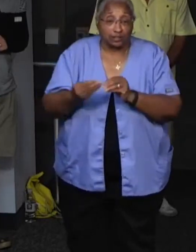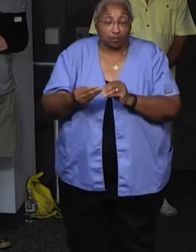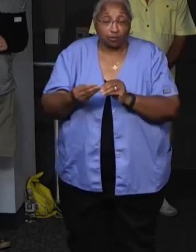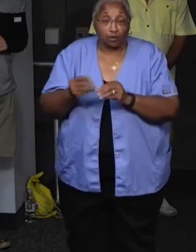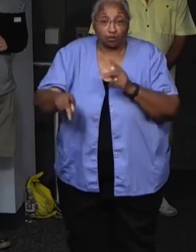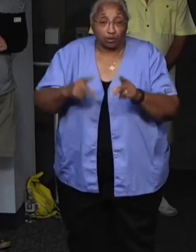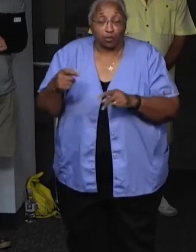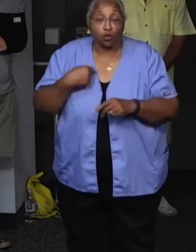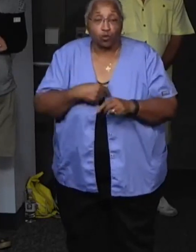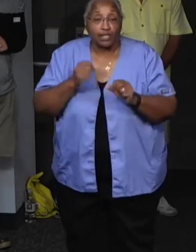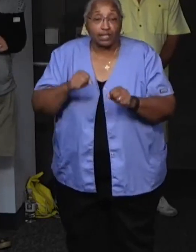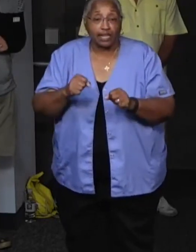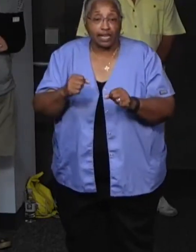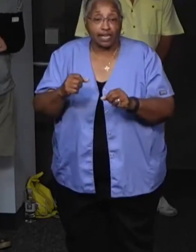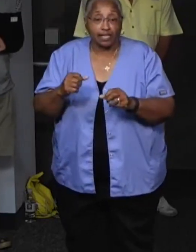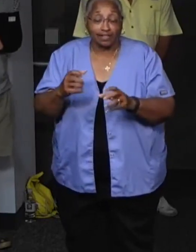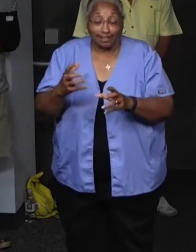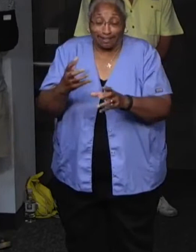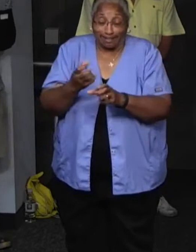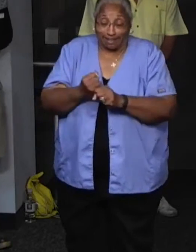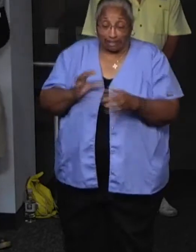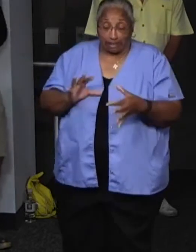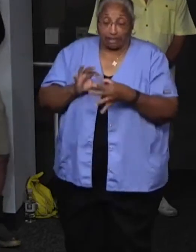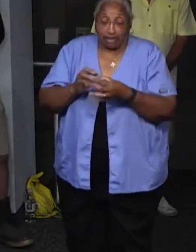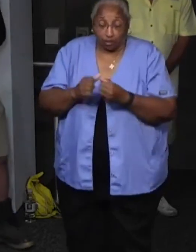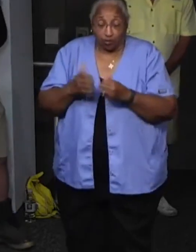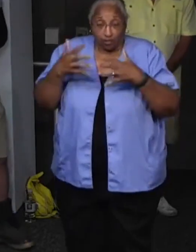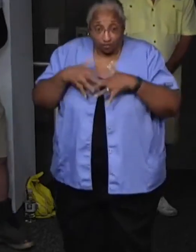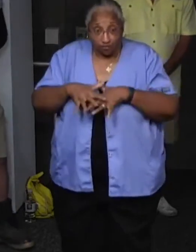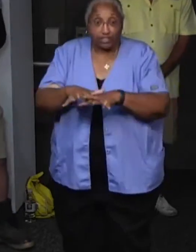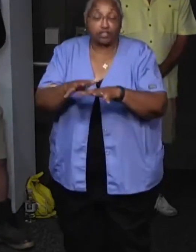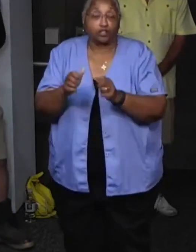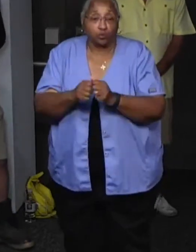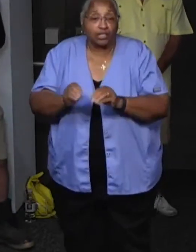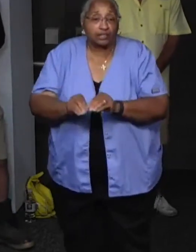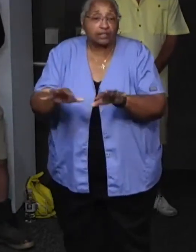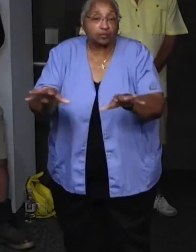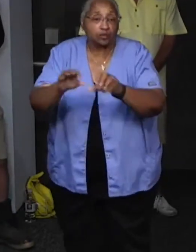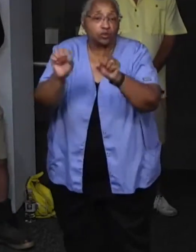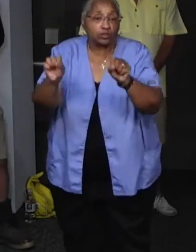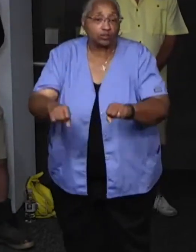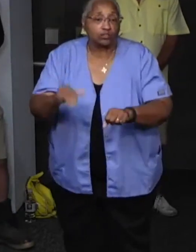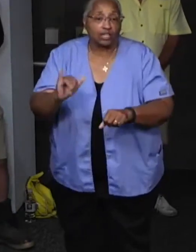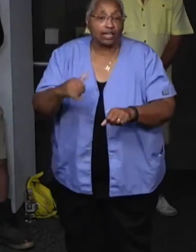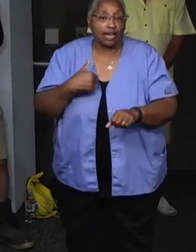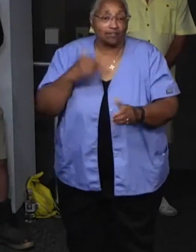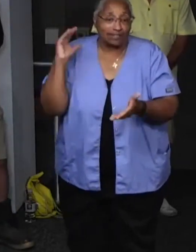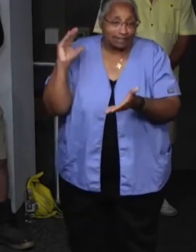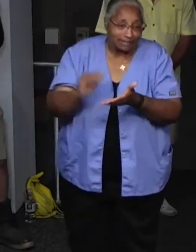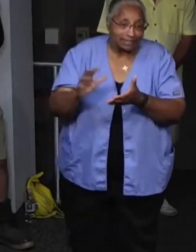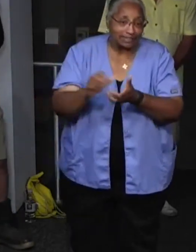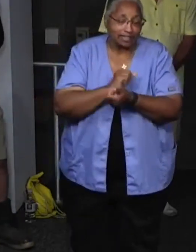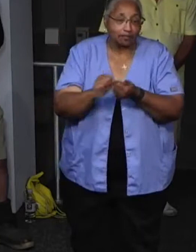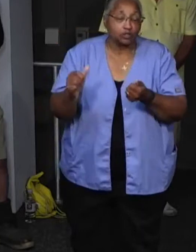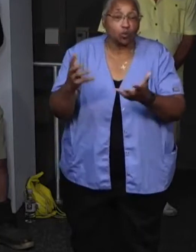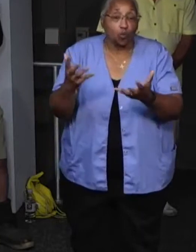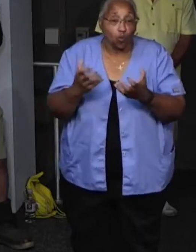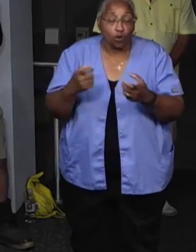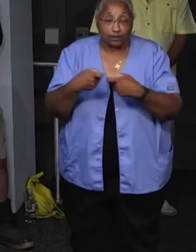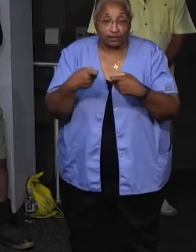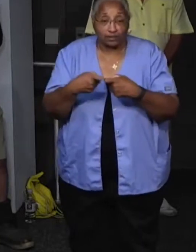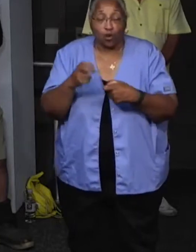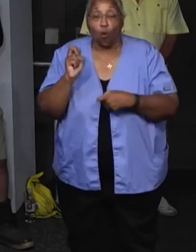the feeders. And the feeders are basically the electrical distribution system that has the least amount of damage. We want to get the lights on